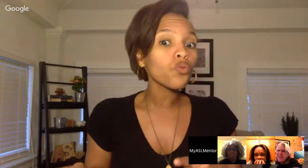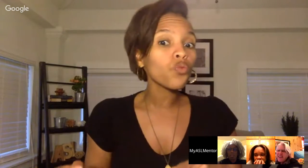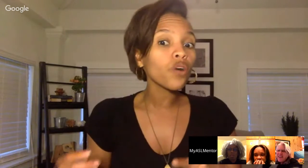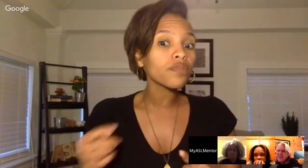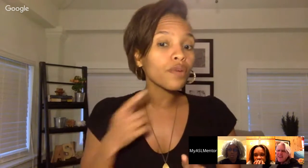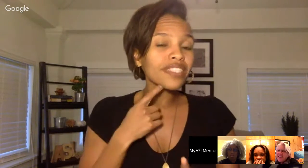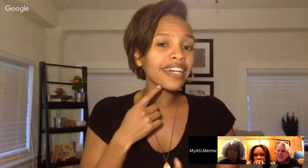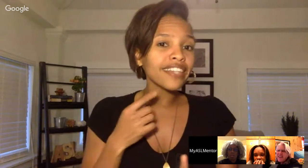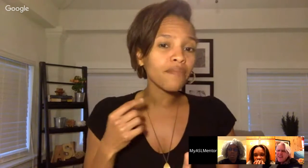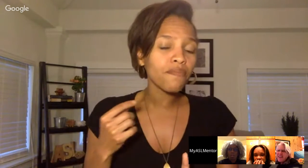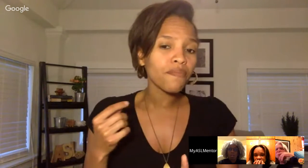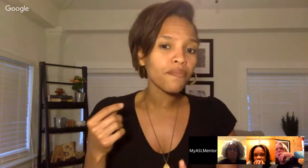what was that, Deb?